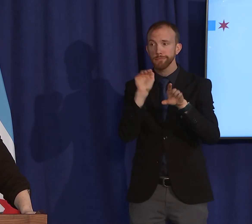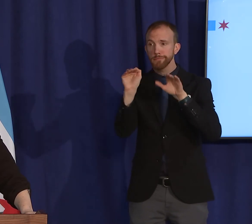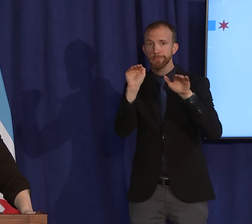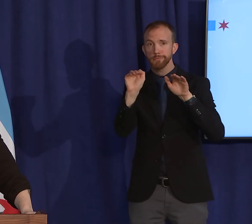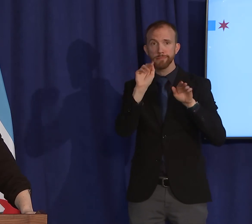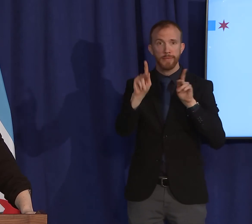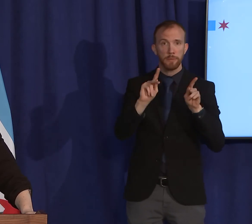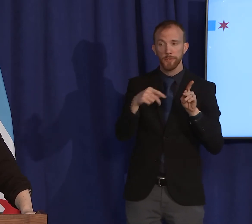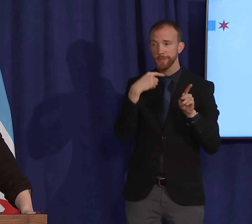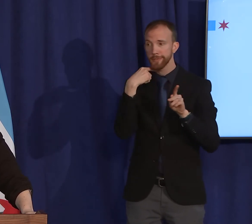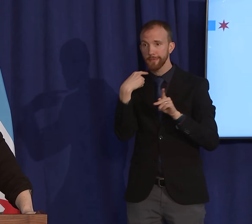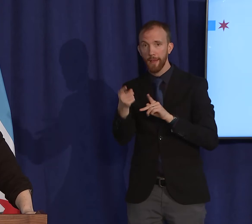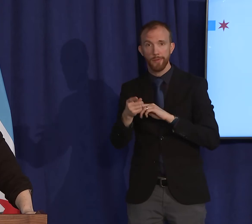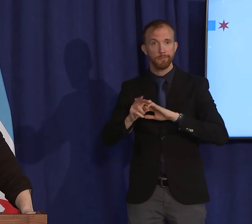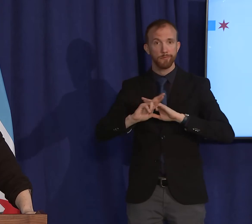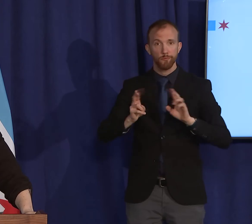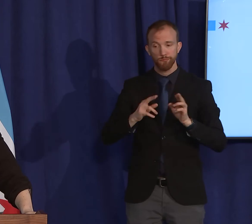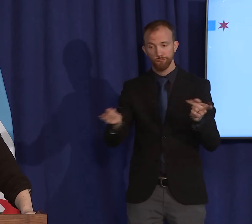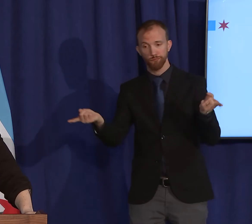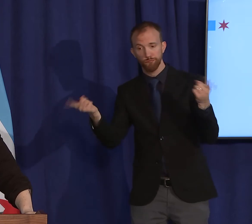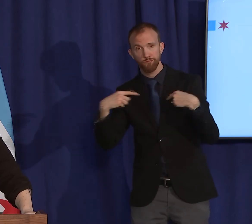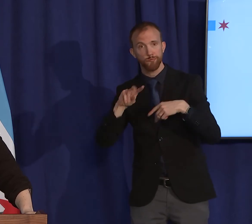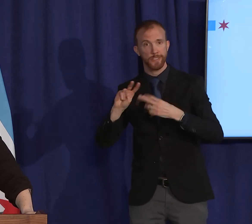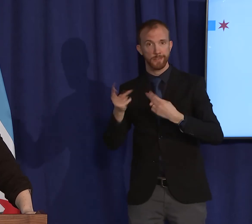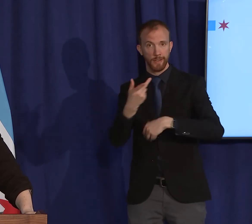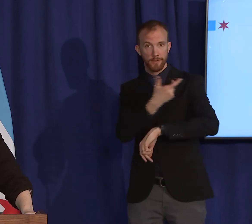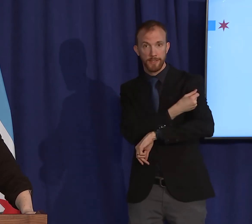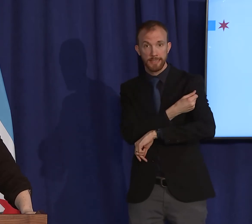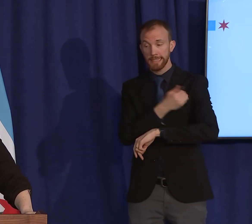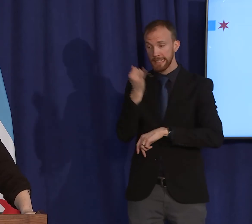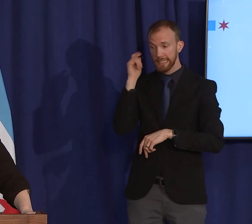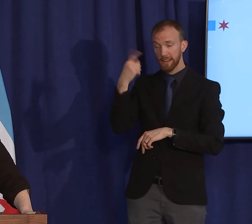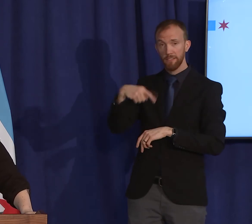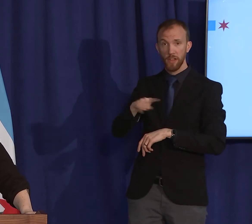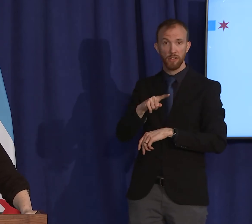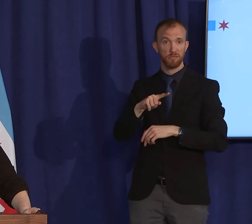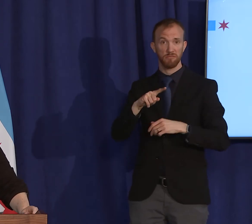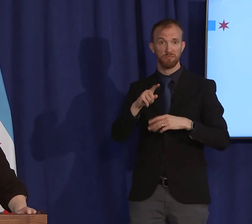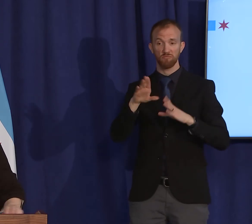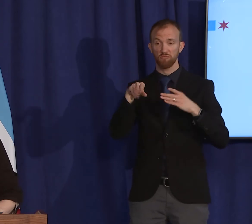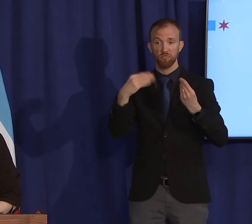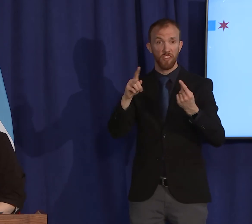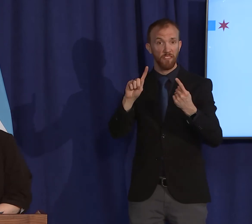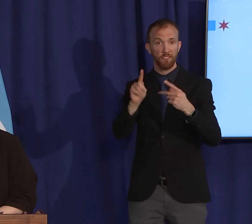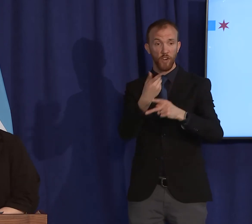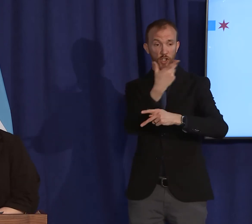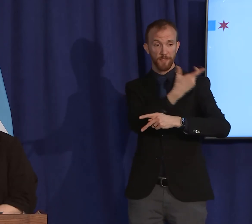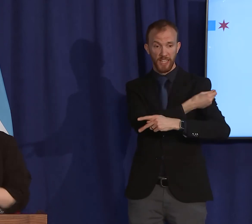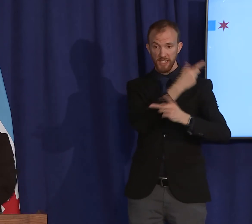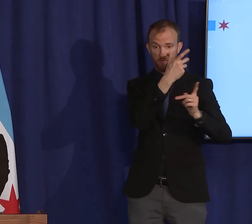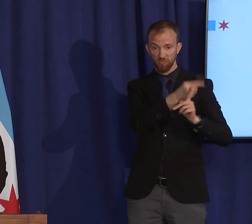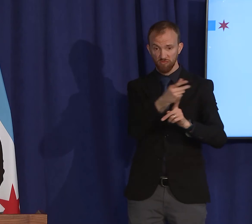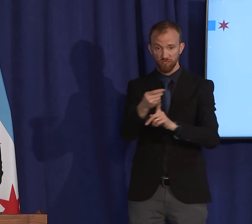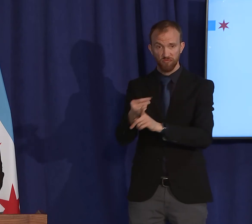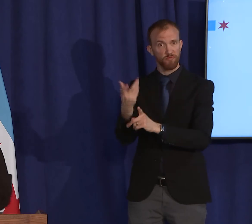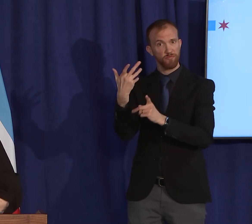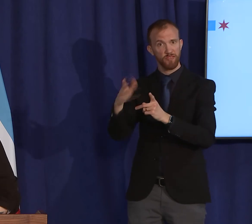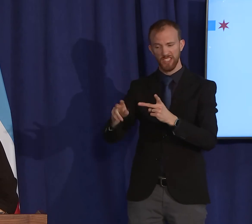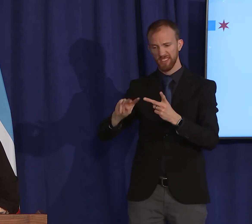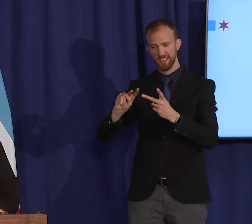what they are doing and they're vaccinating other people, they've got to make sure those people get a second dose of vaccine. So we've seen by far